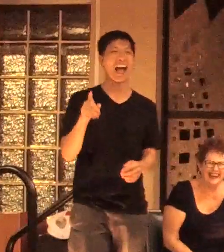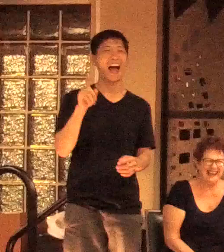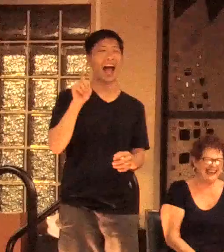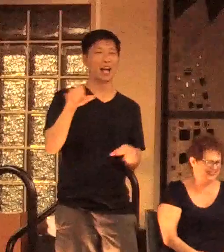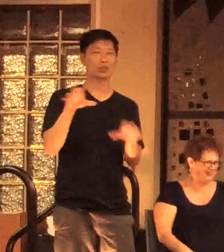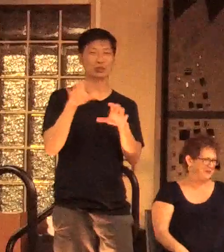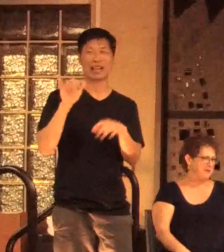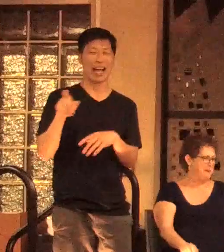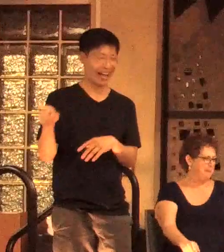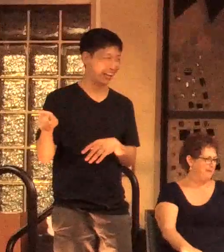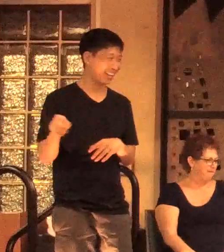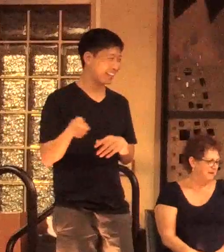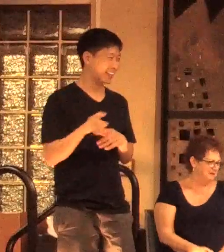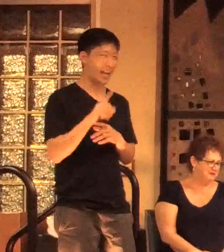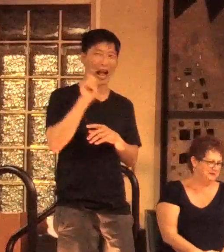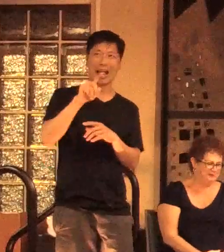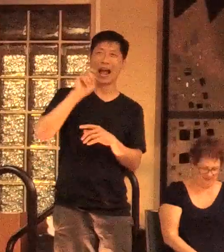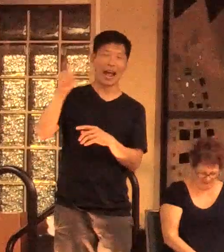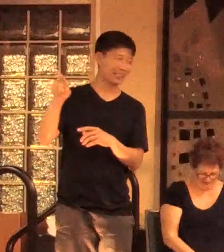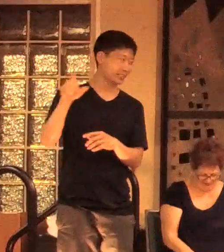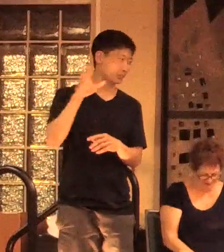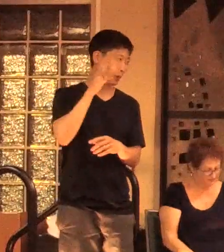shy.